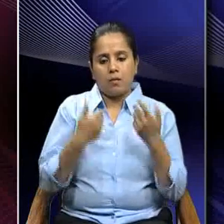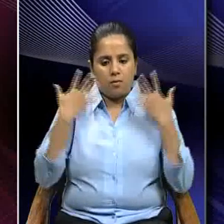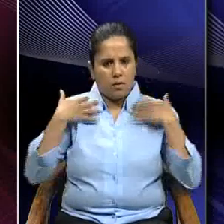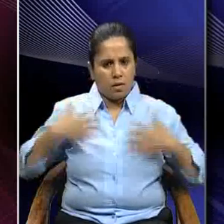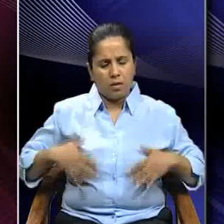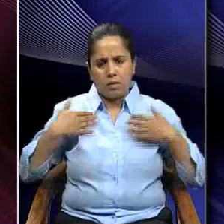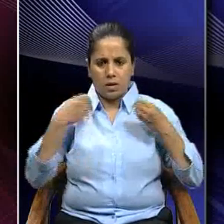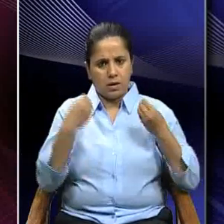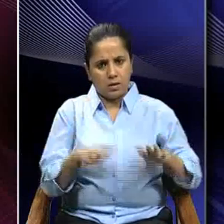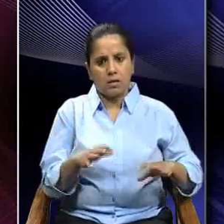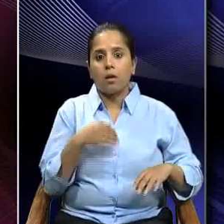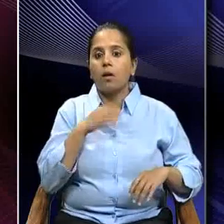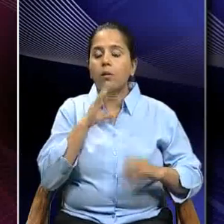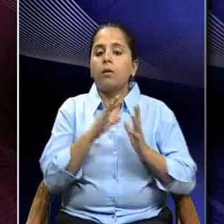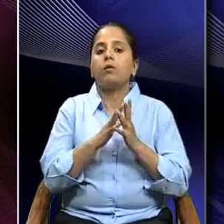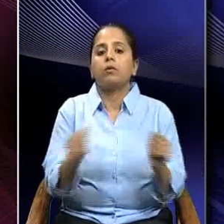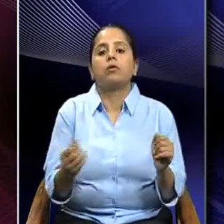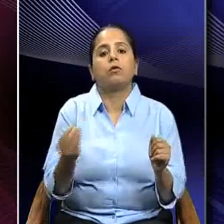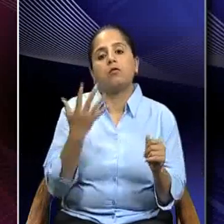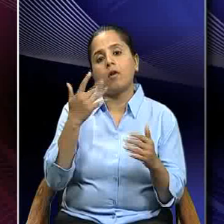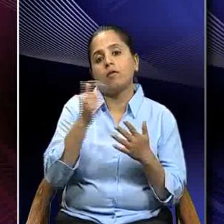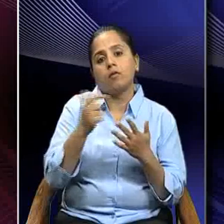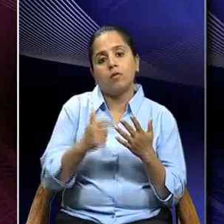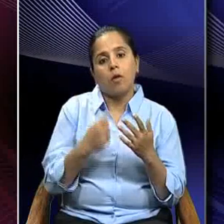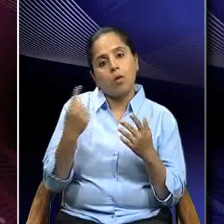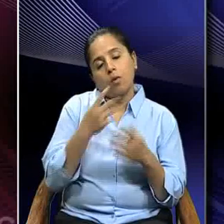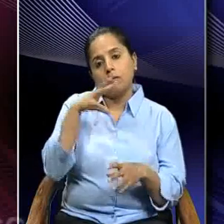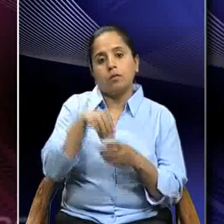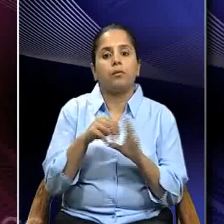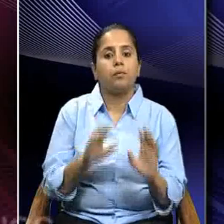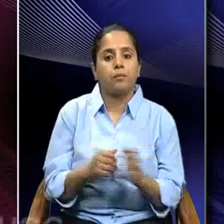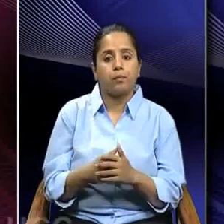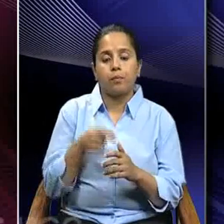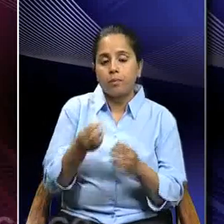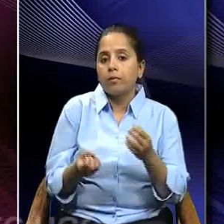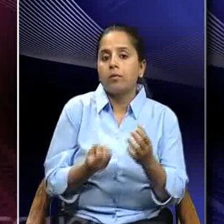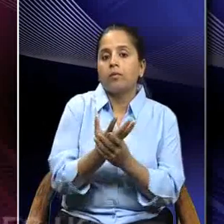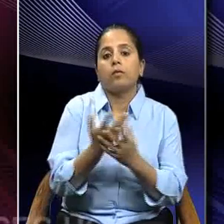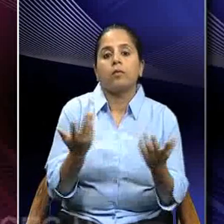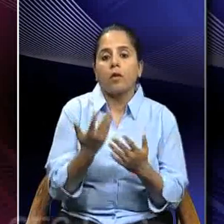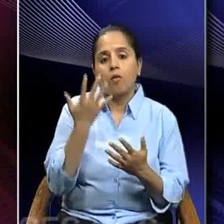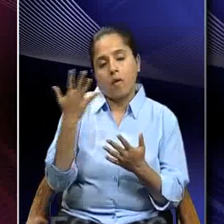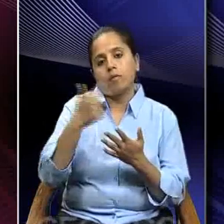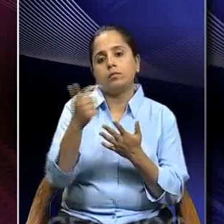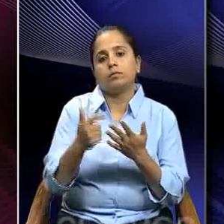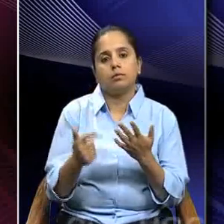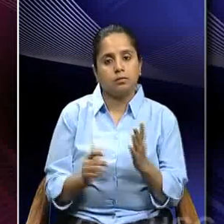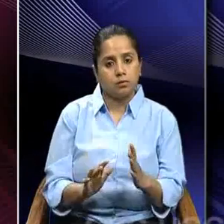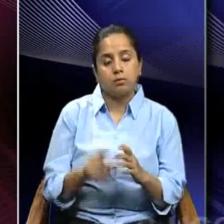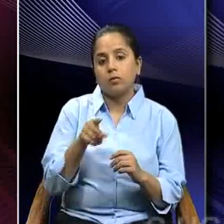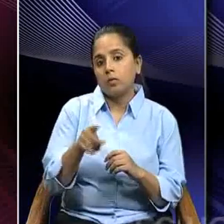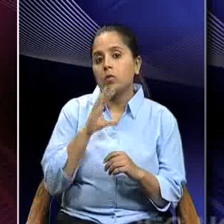that actually dissolves into those 5 elements only. So it originated from those 5 elements and it